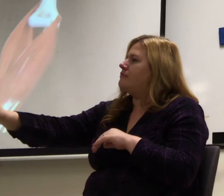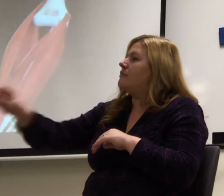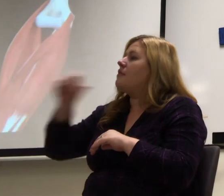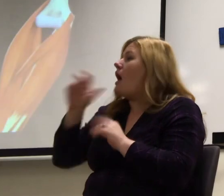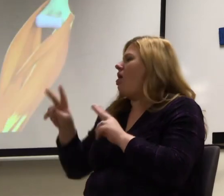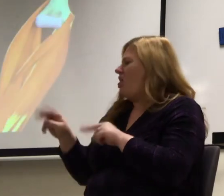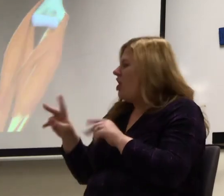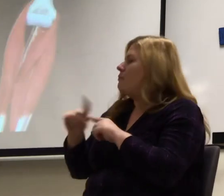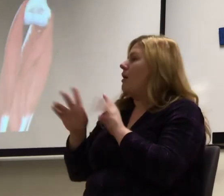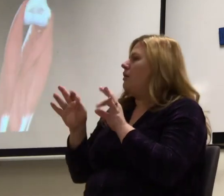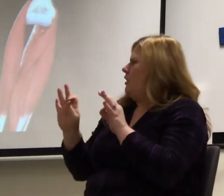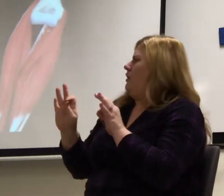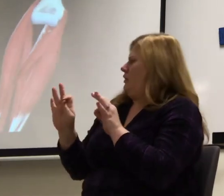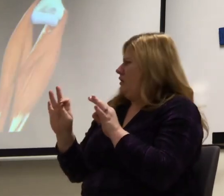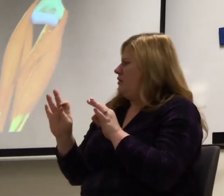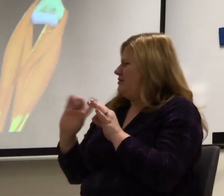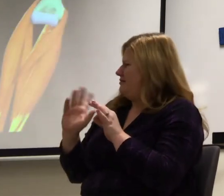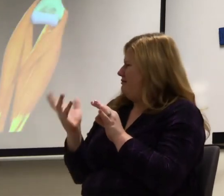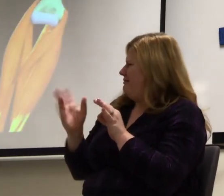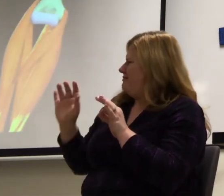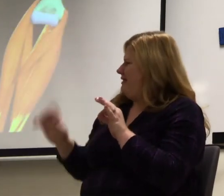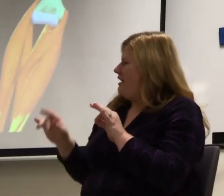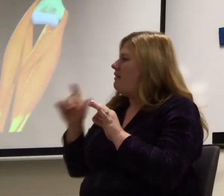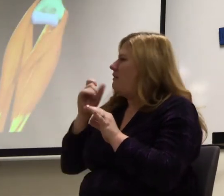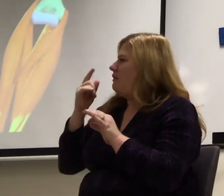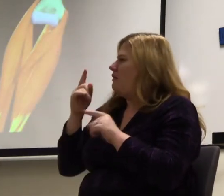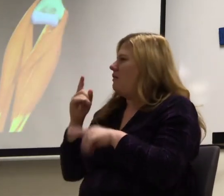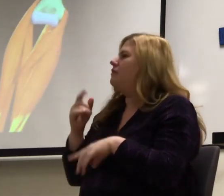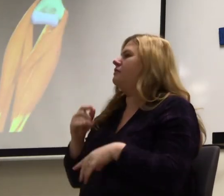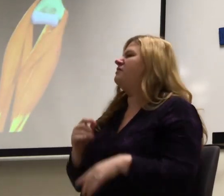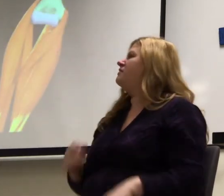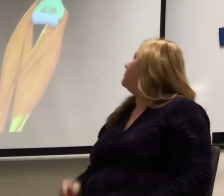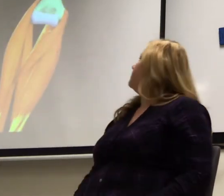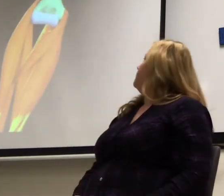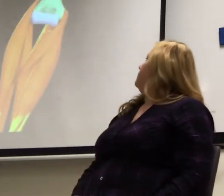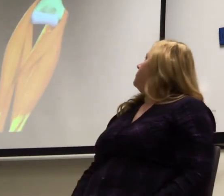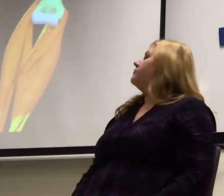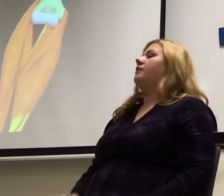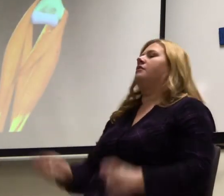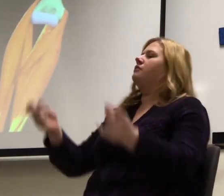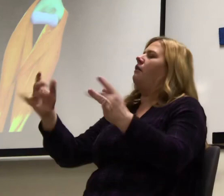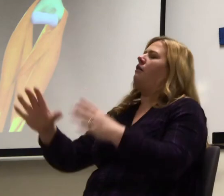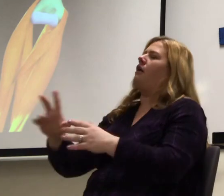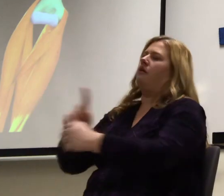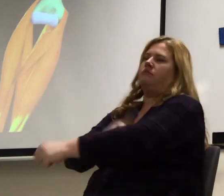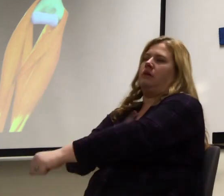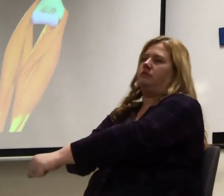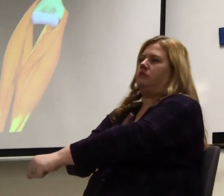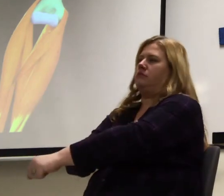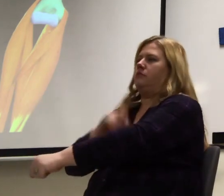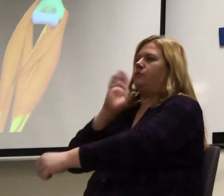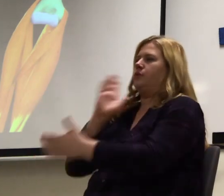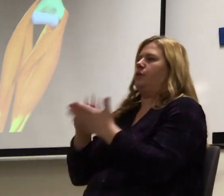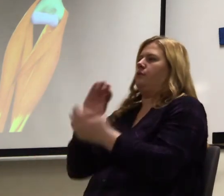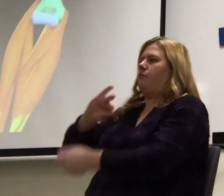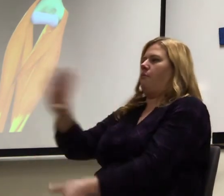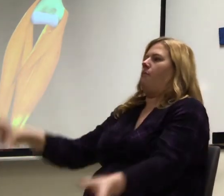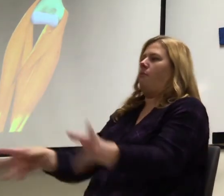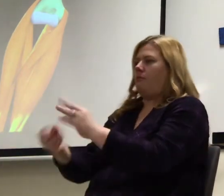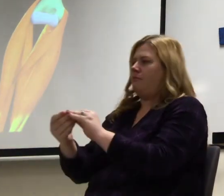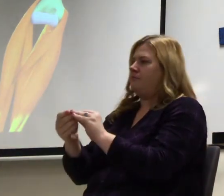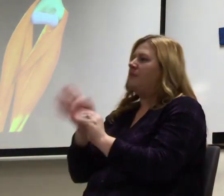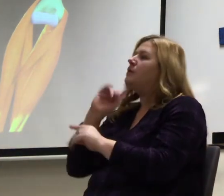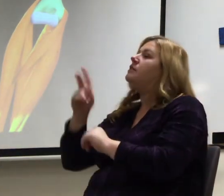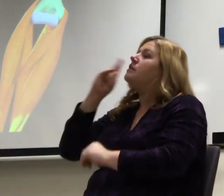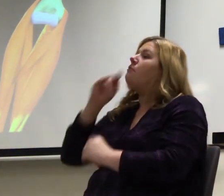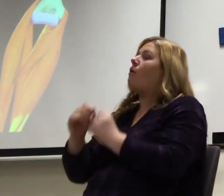There's a lot of muscles here, but we're going to learn them all. But the basic idea is you can see muscles attaching to both sides, right?